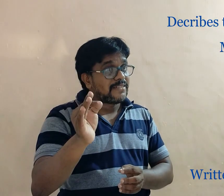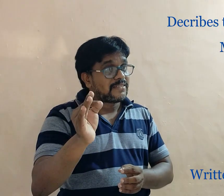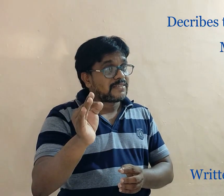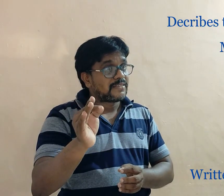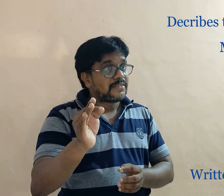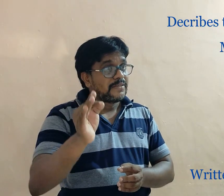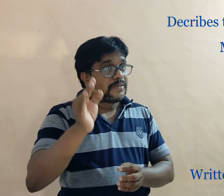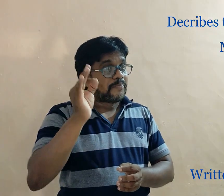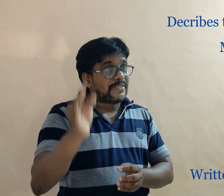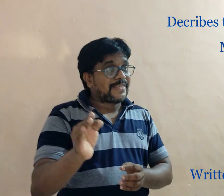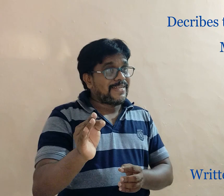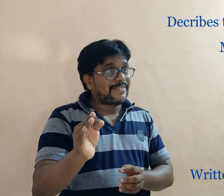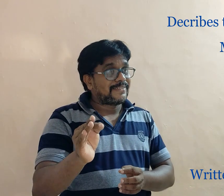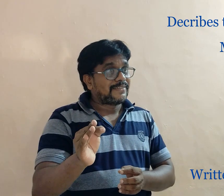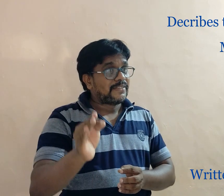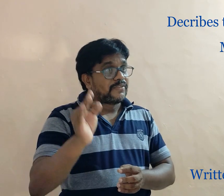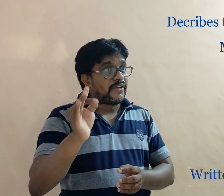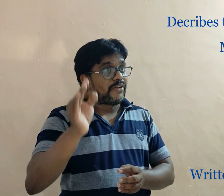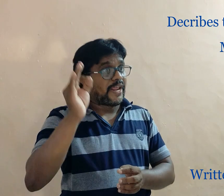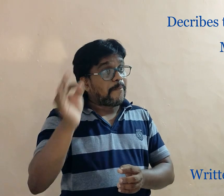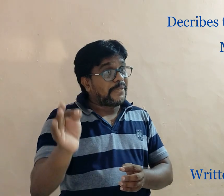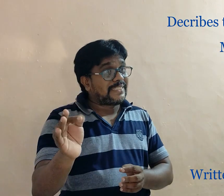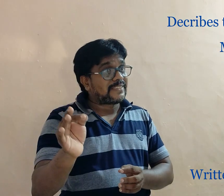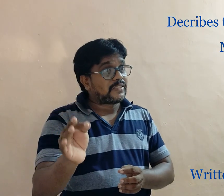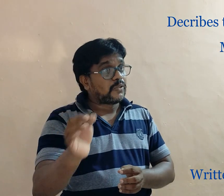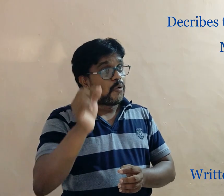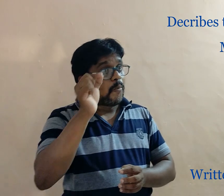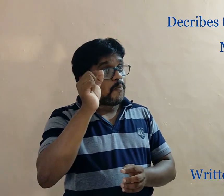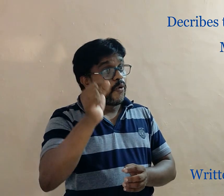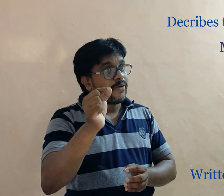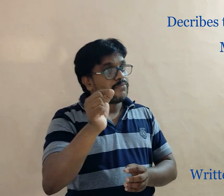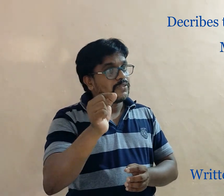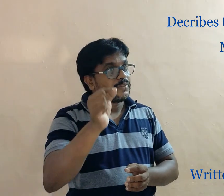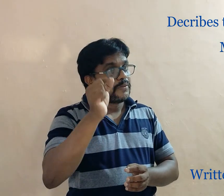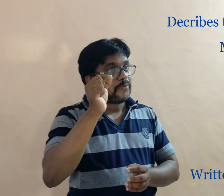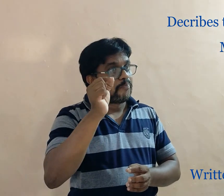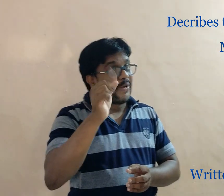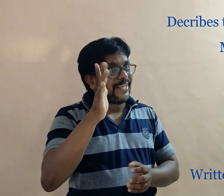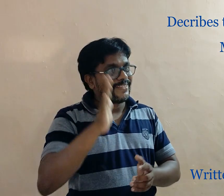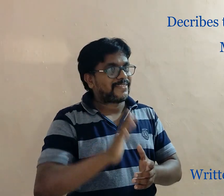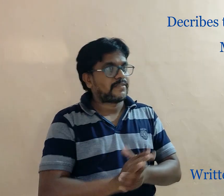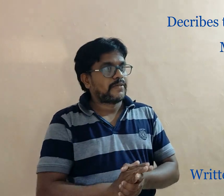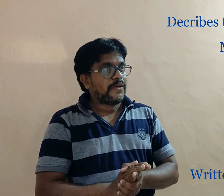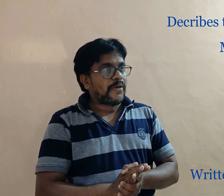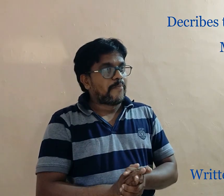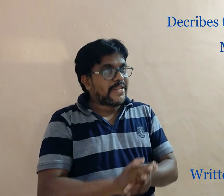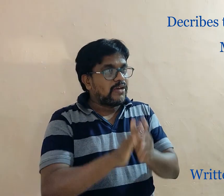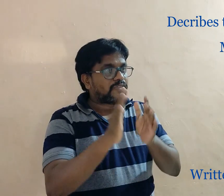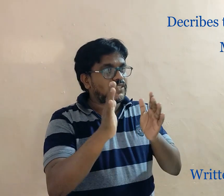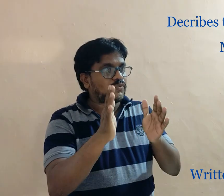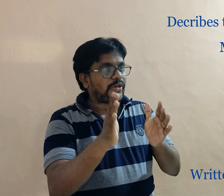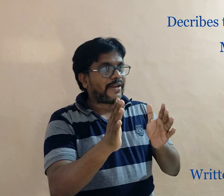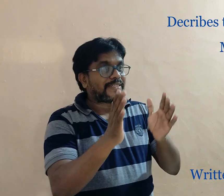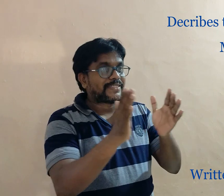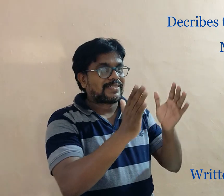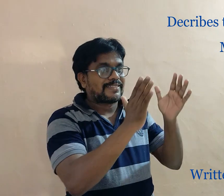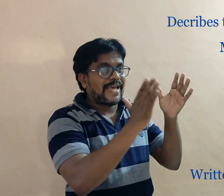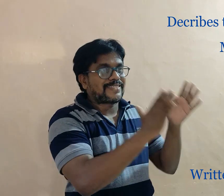science. Beside, there were epics, poems, plays. Many of these were written in